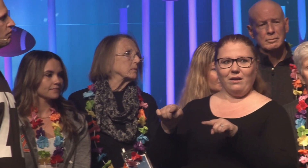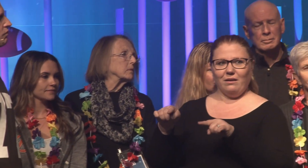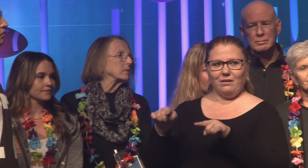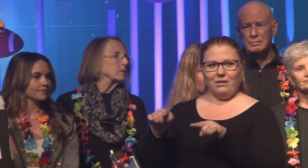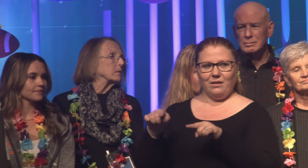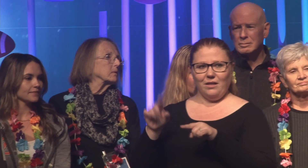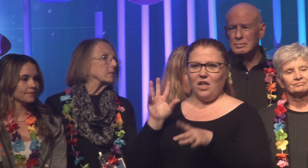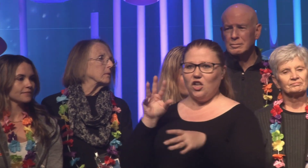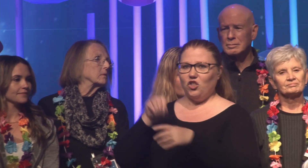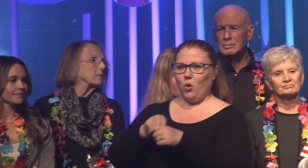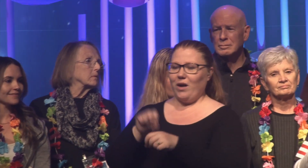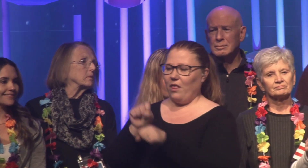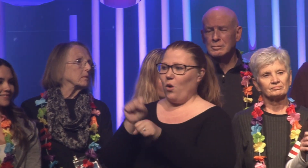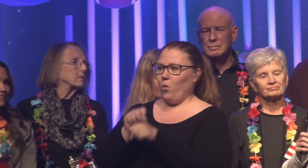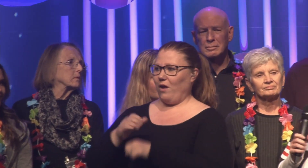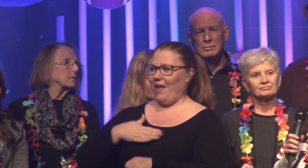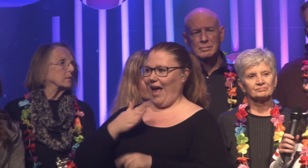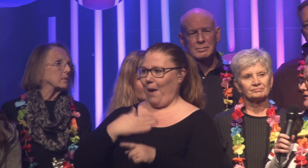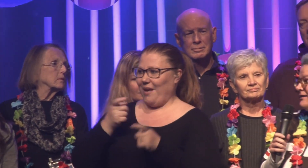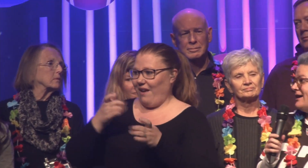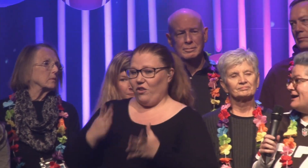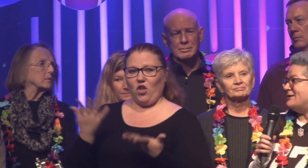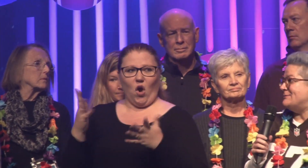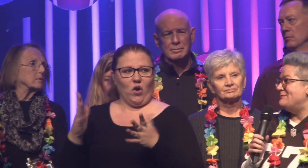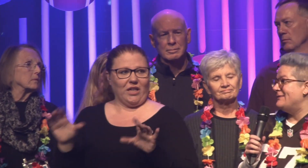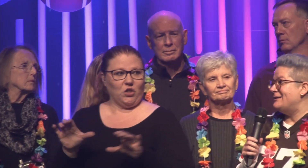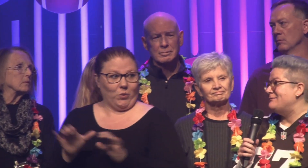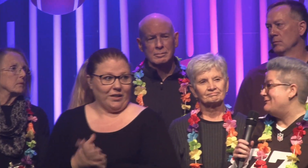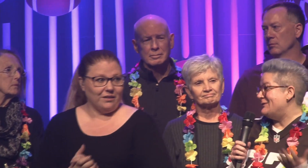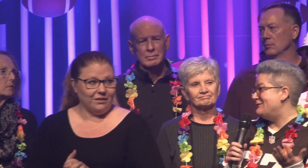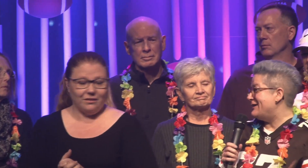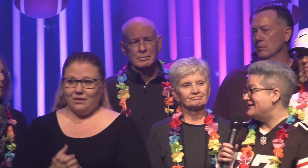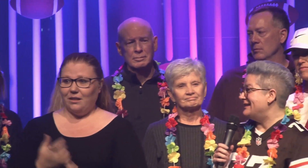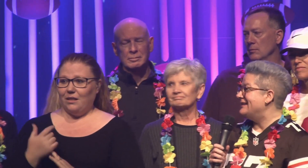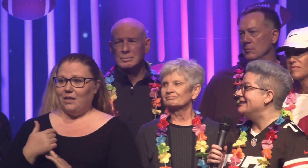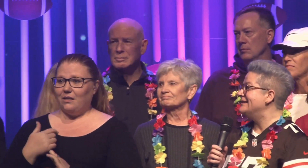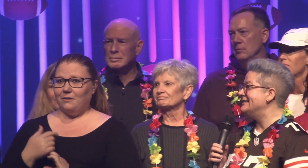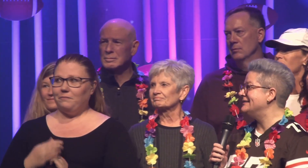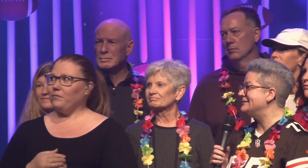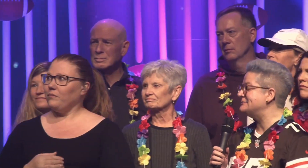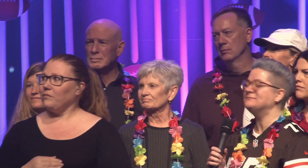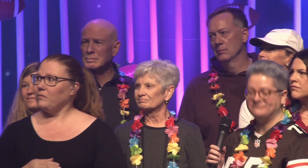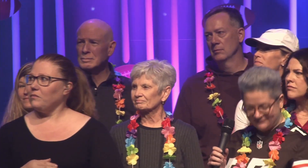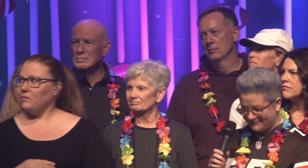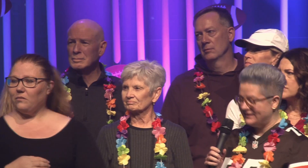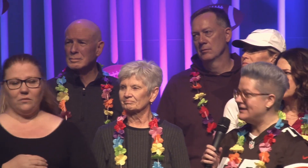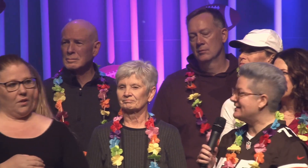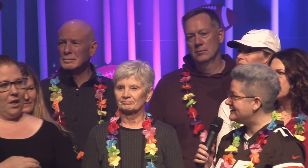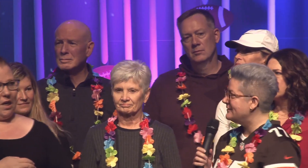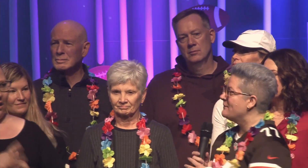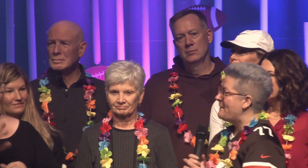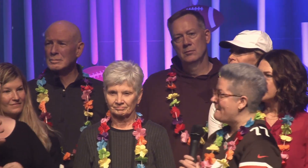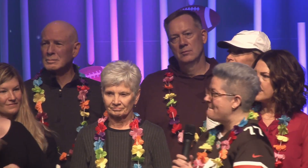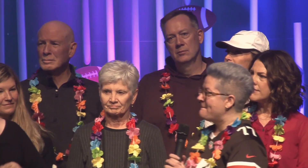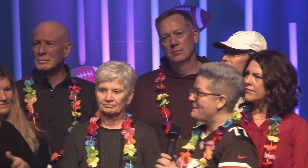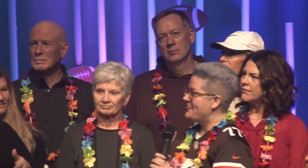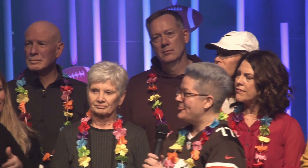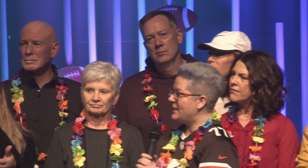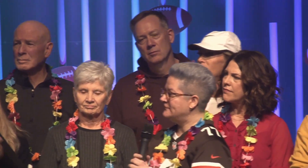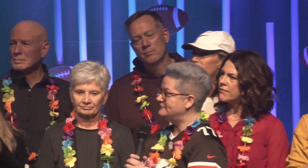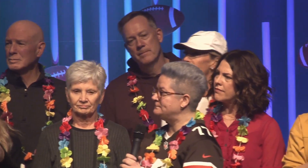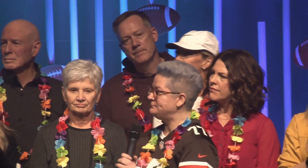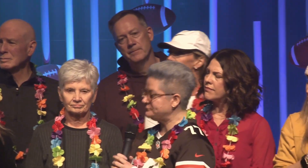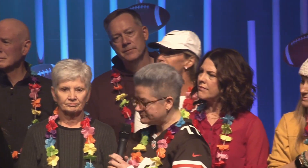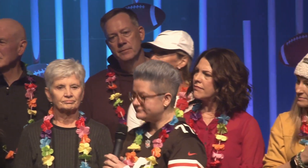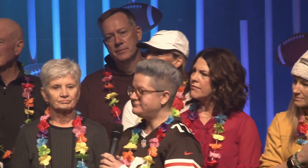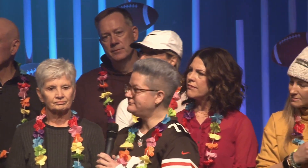that the Happy Givers are already doing. Happy Givers is one of our partners in Hope. Yes. So we support them through our Partners